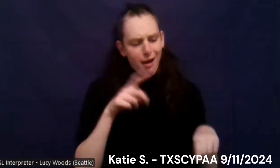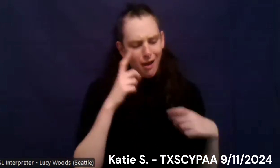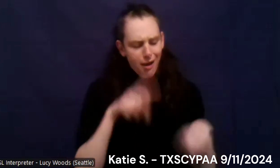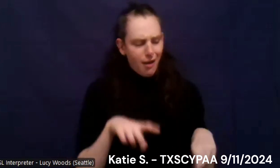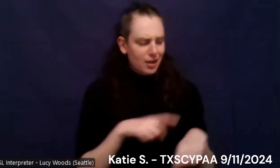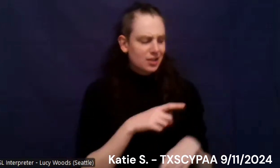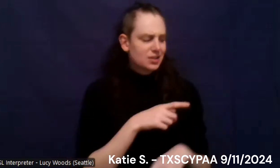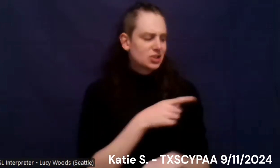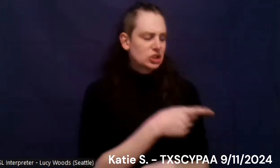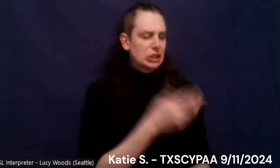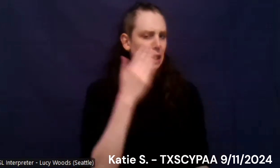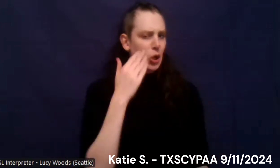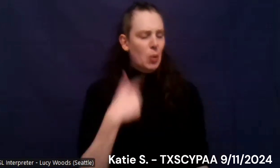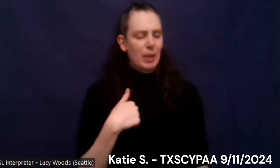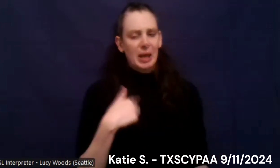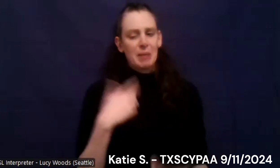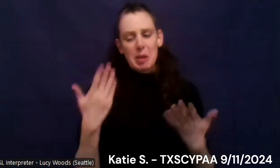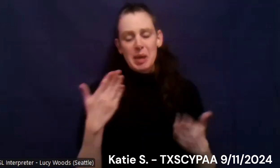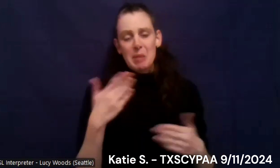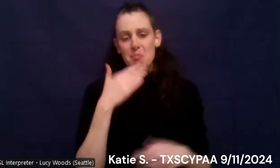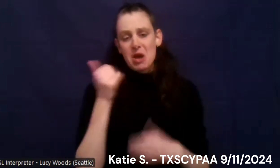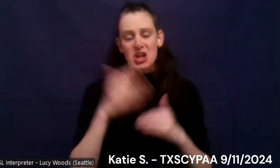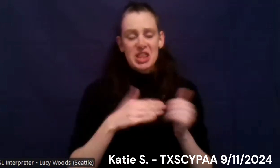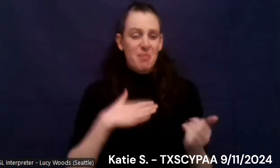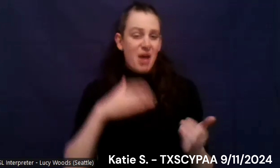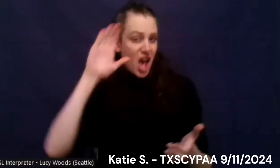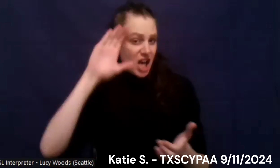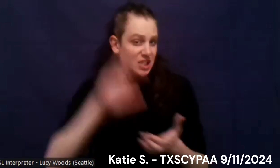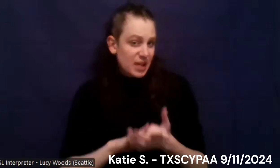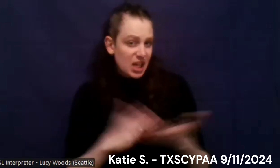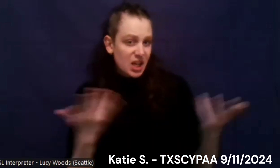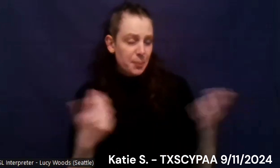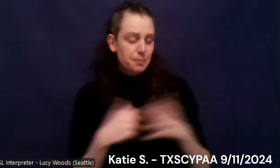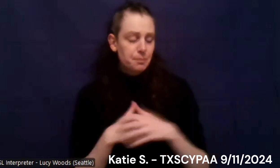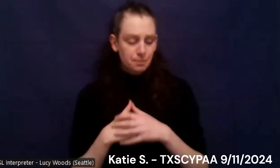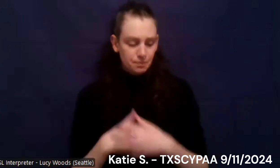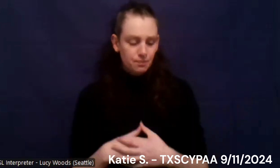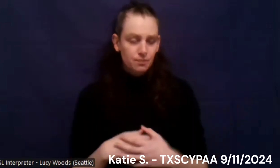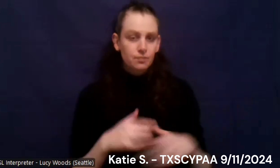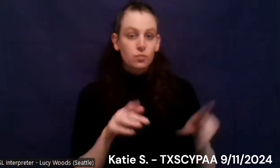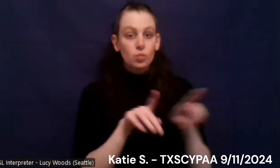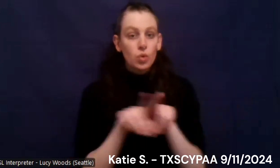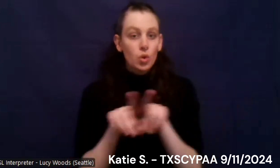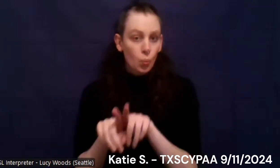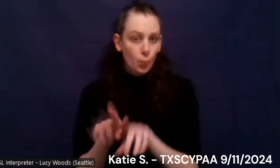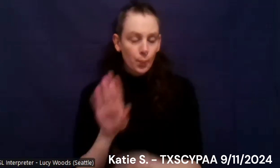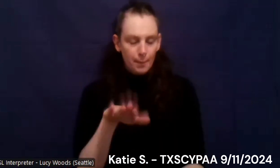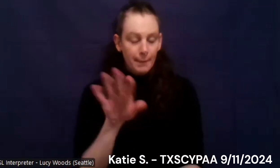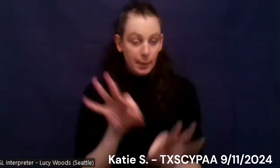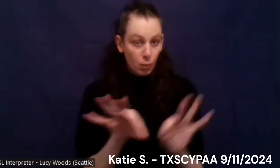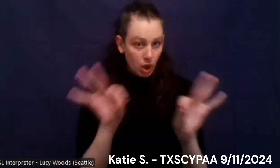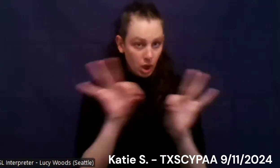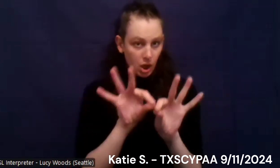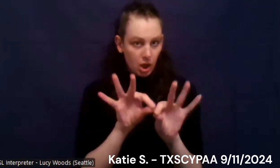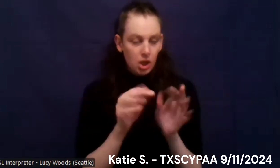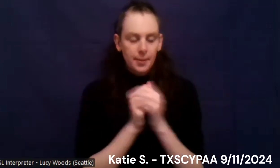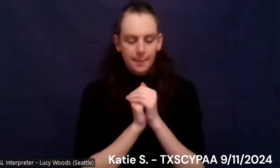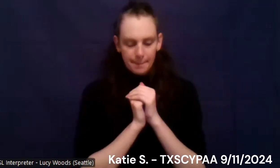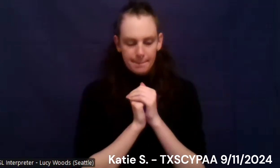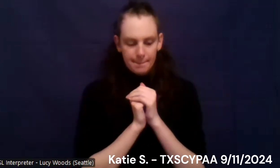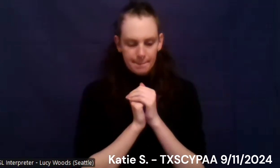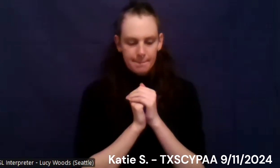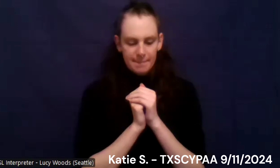than maybe even my husband. I will also say this. This is important. I did